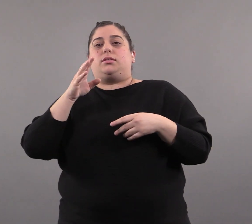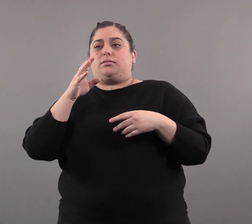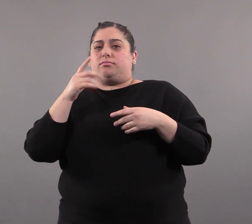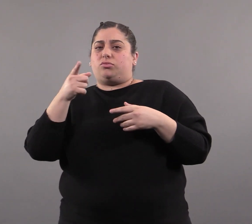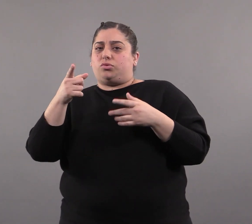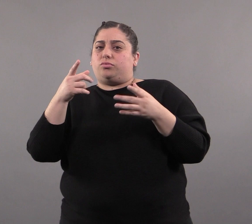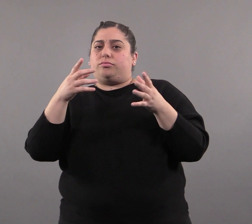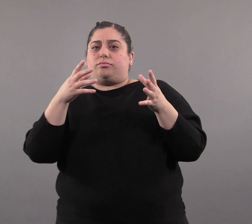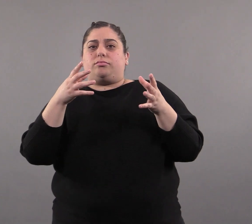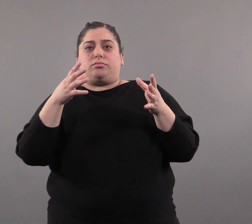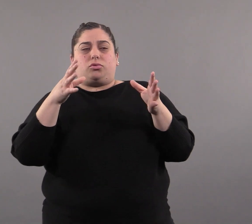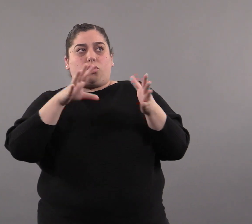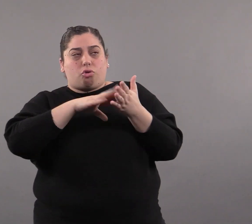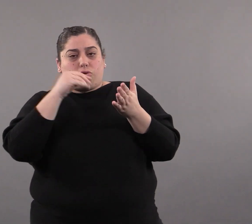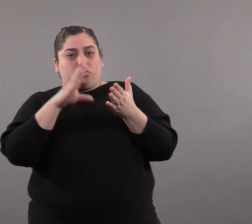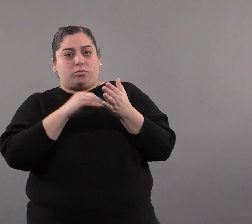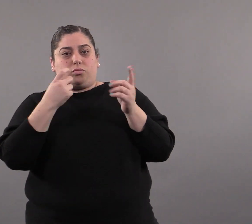versus reacting inappropriately